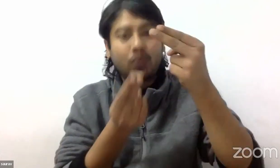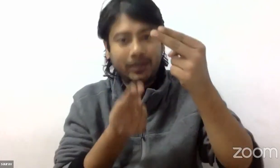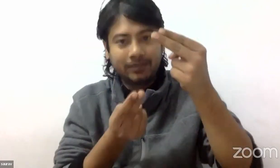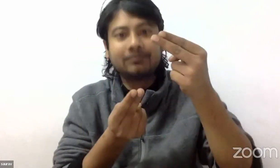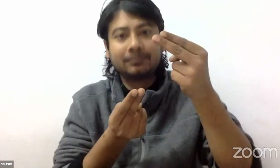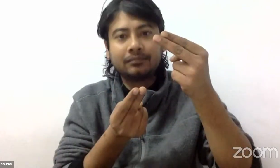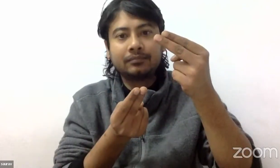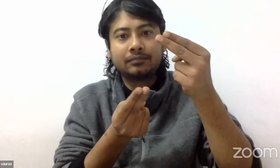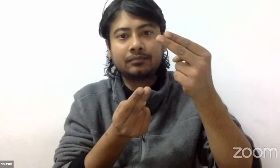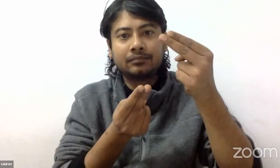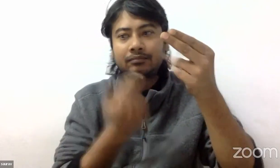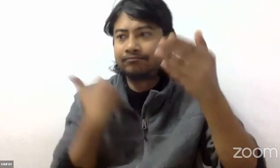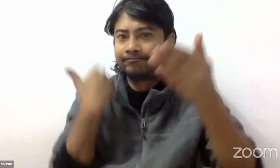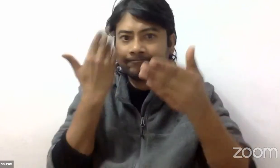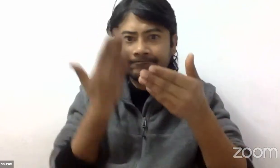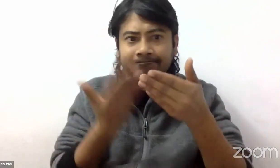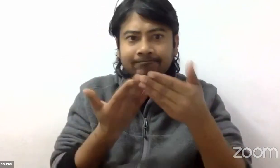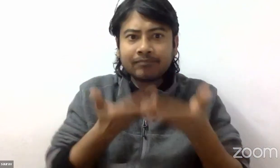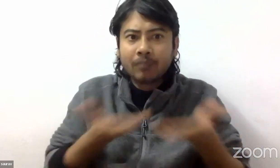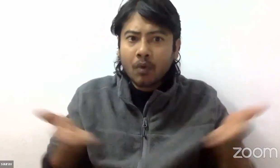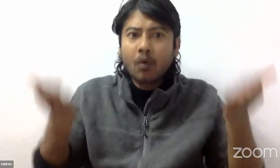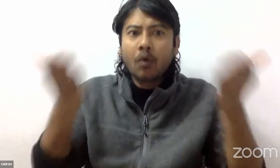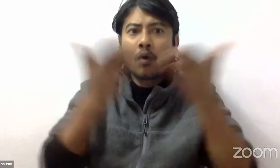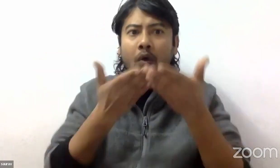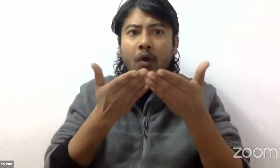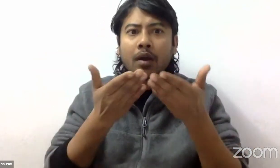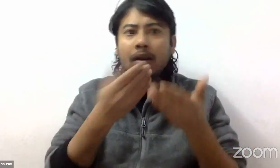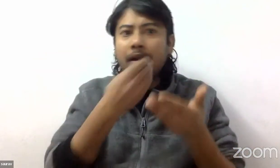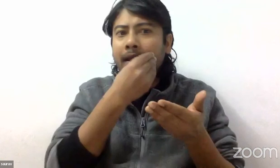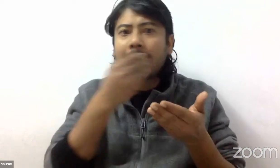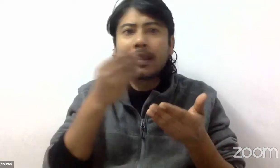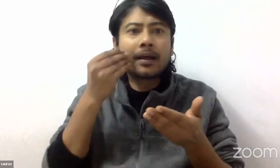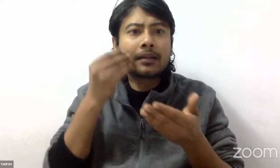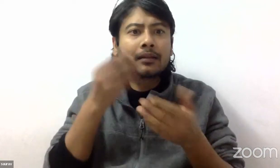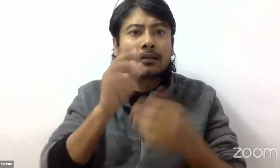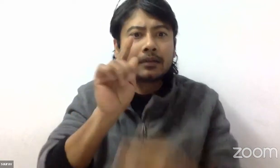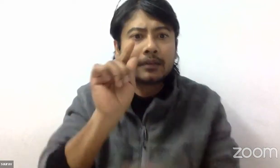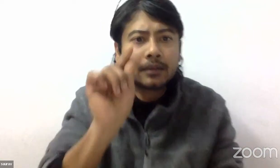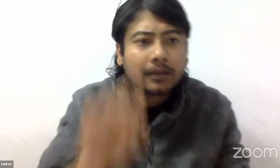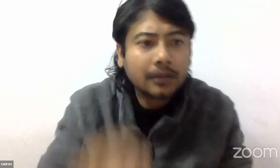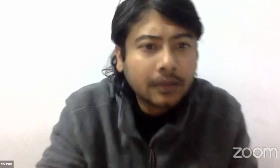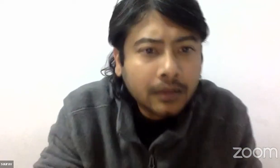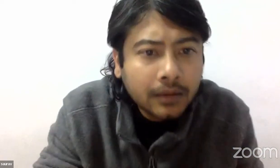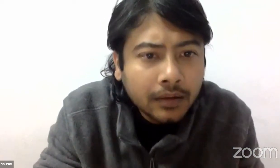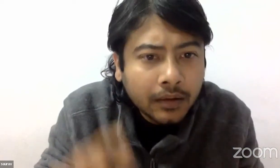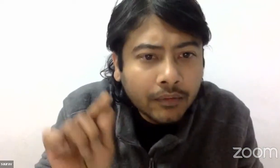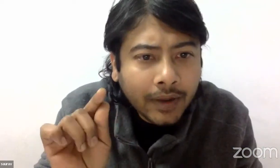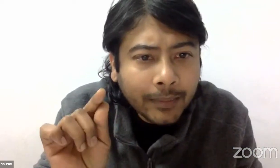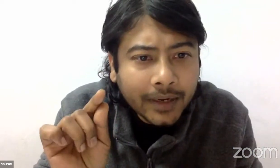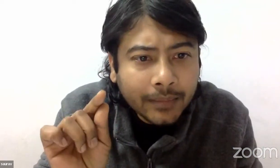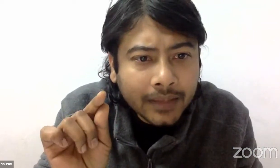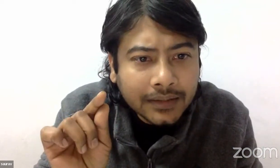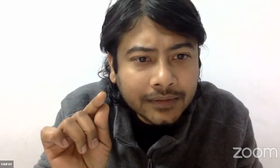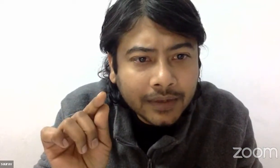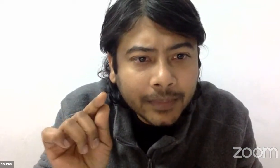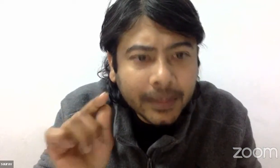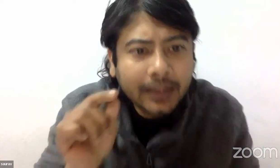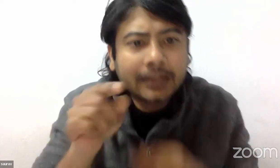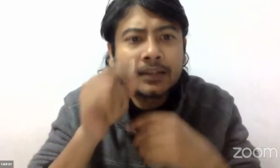Ekadashi. So let's try to understand all this. So once there was one minute, Rishi, Mataji, 1 minute. I think there